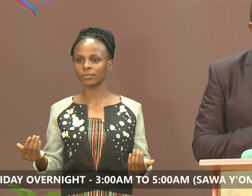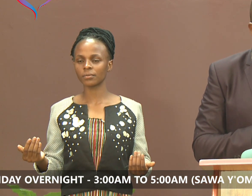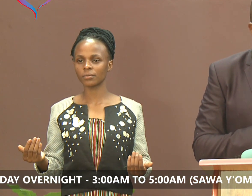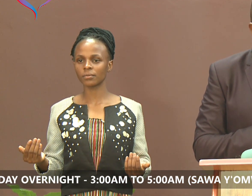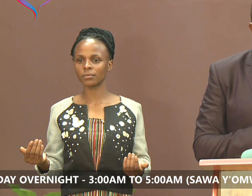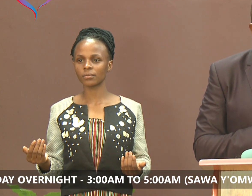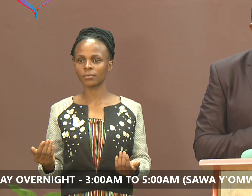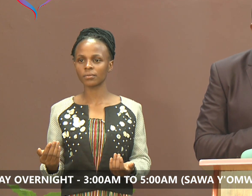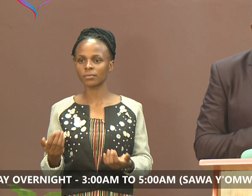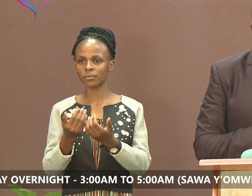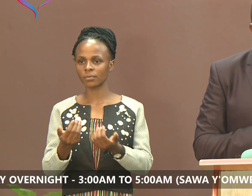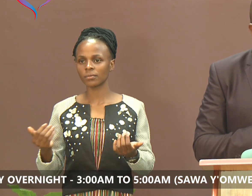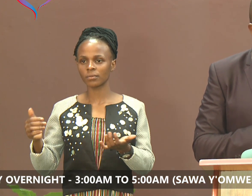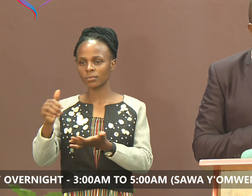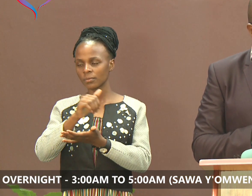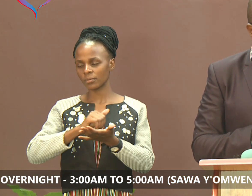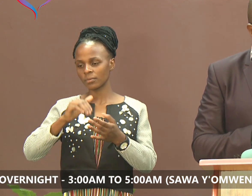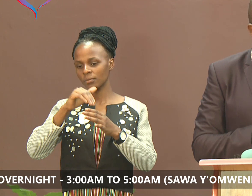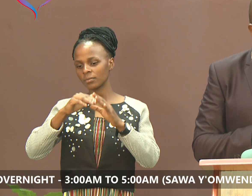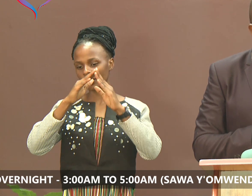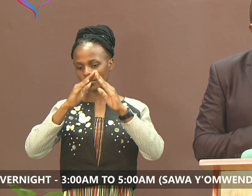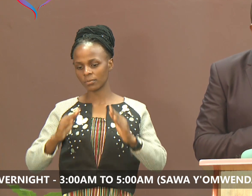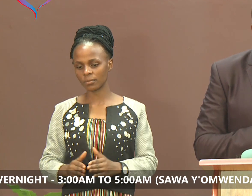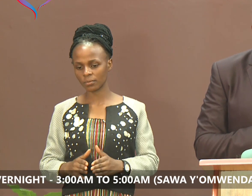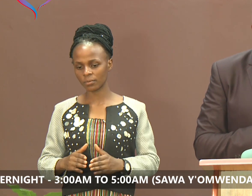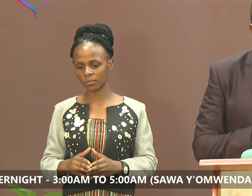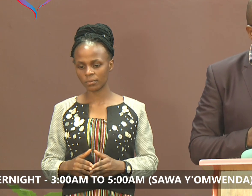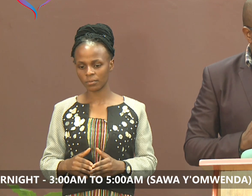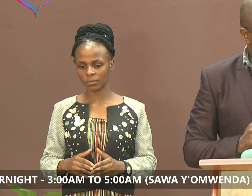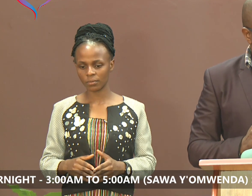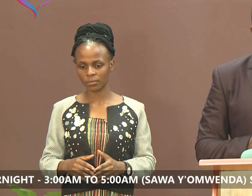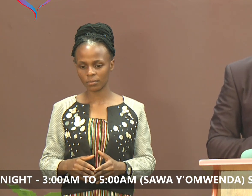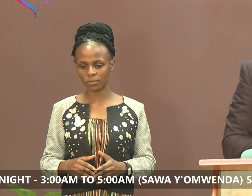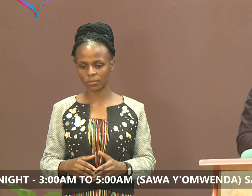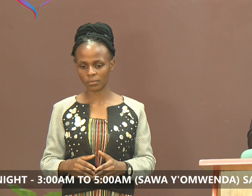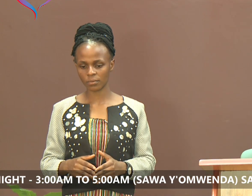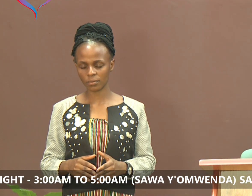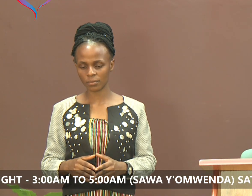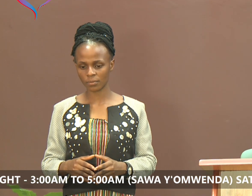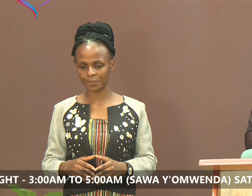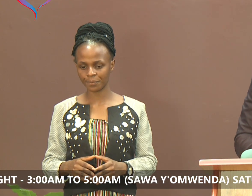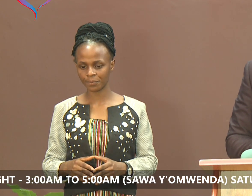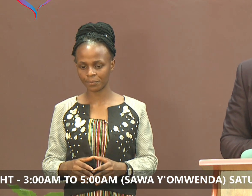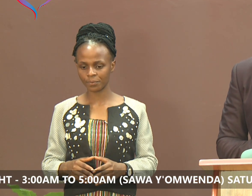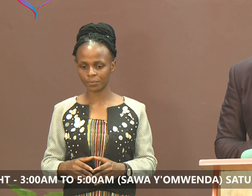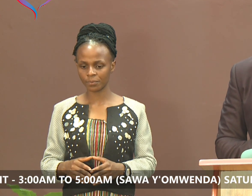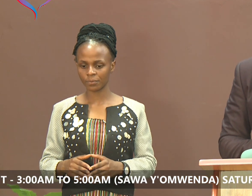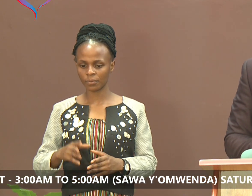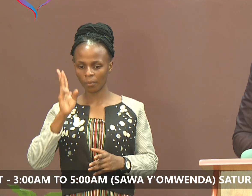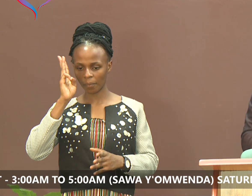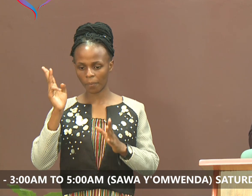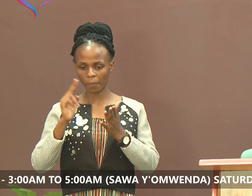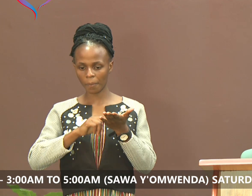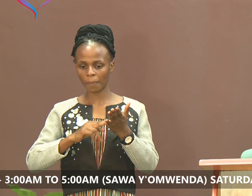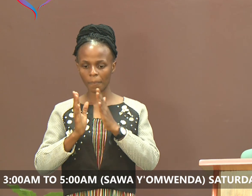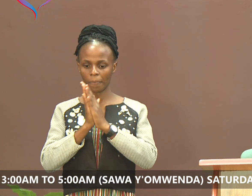children, environment of the home. I will also speak a little about the children because I was asked to, and we shall use a parable.